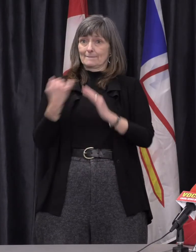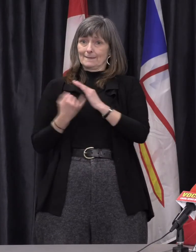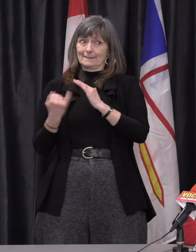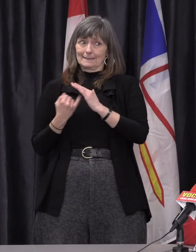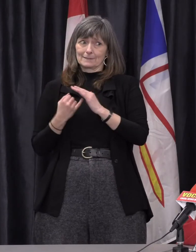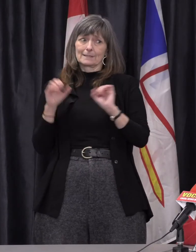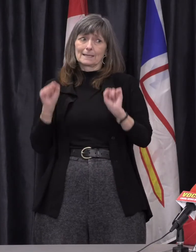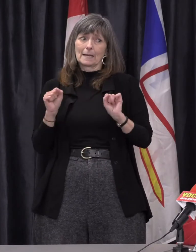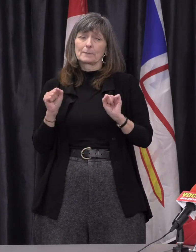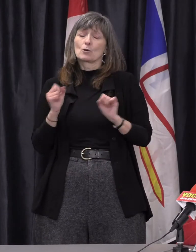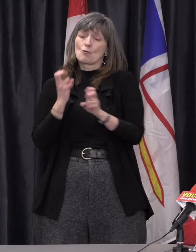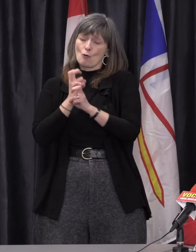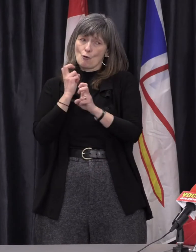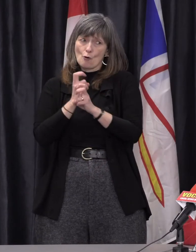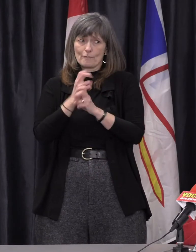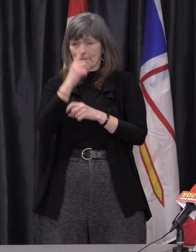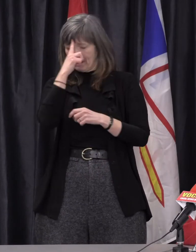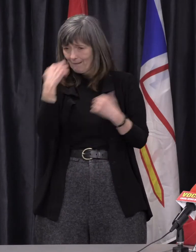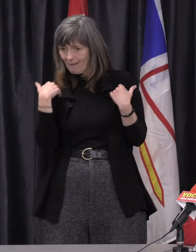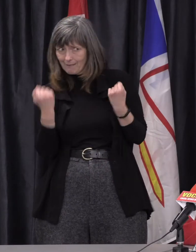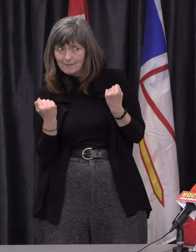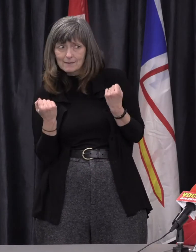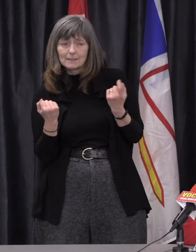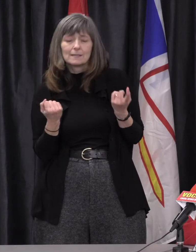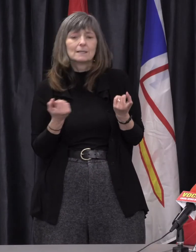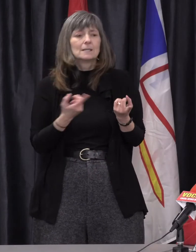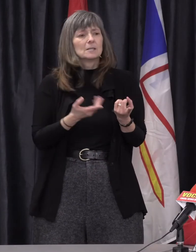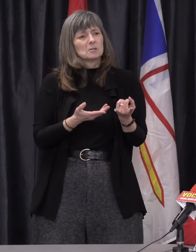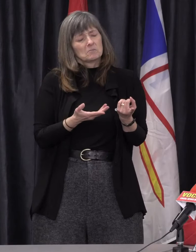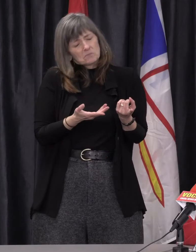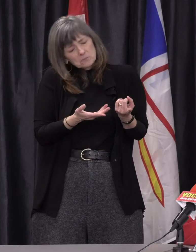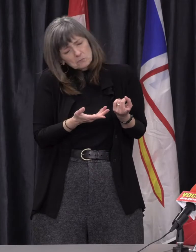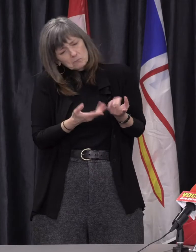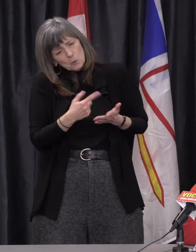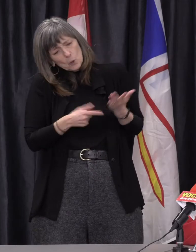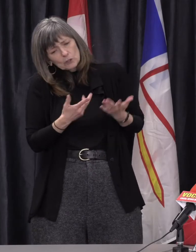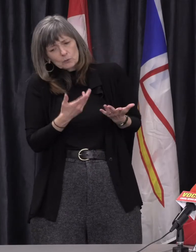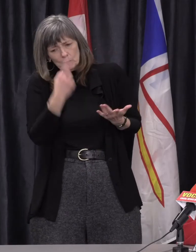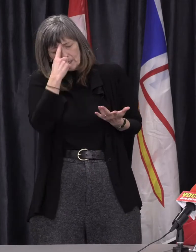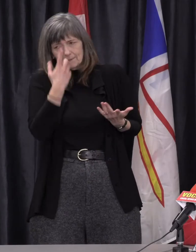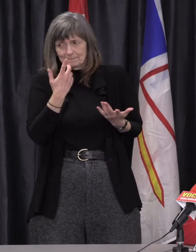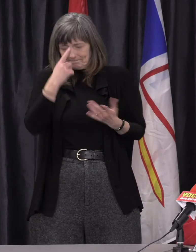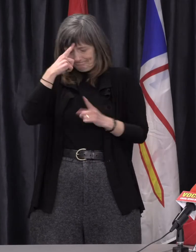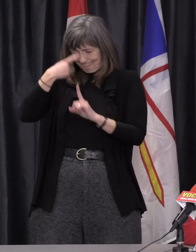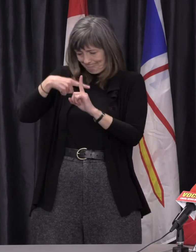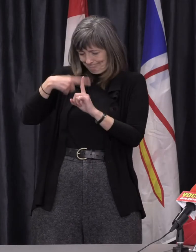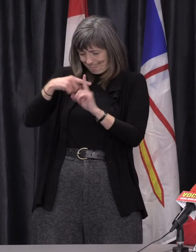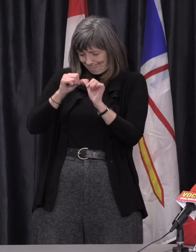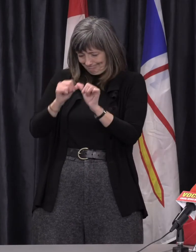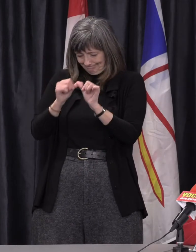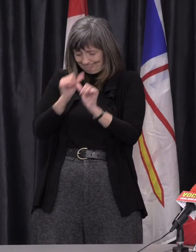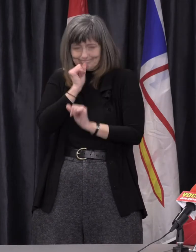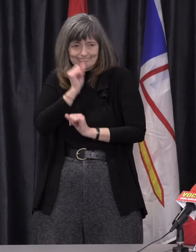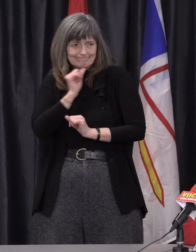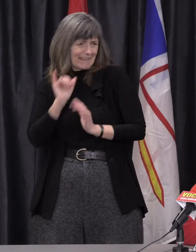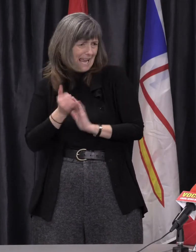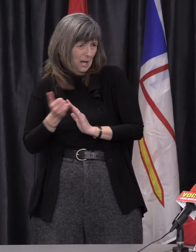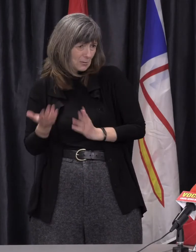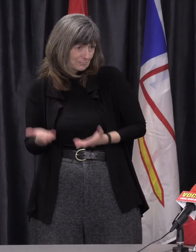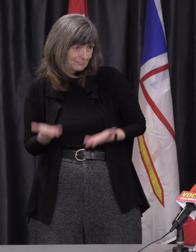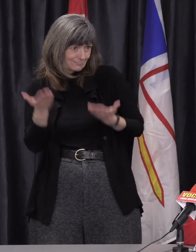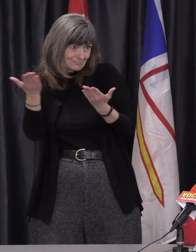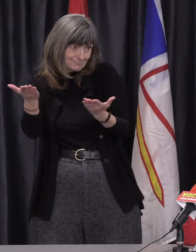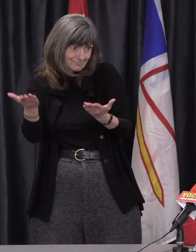taxing. What should people be doing, I guess, to stay positive throughout such a difficult time?